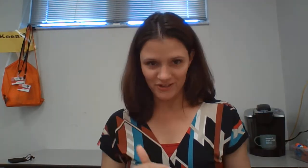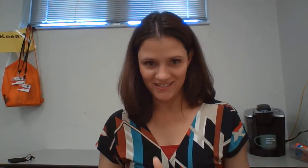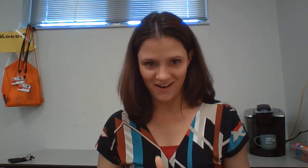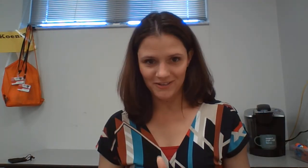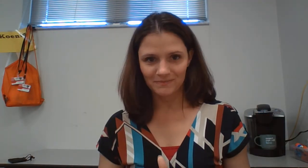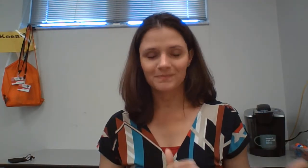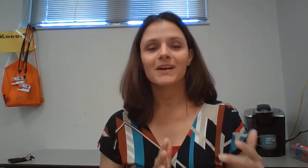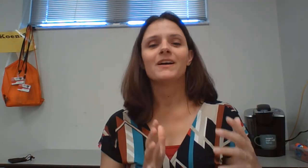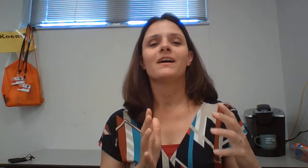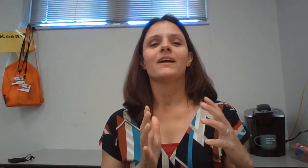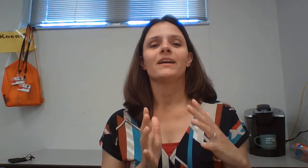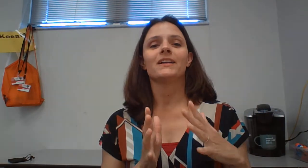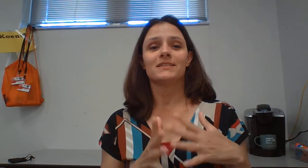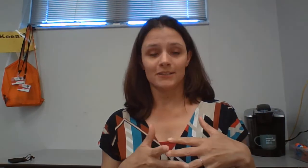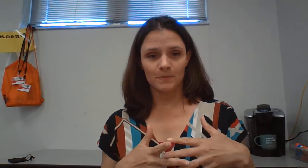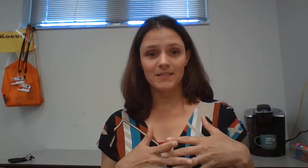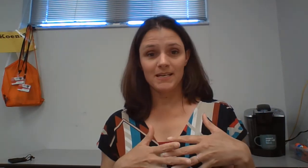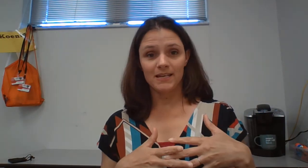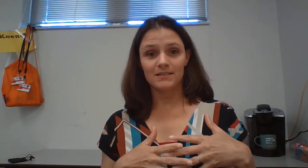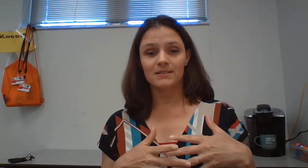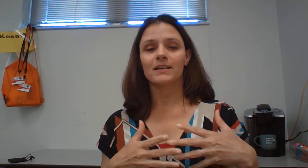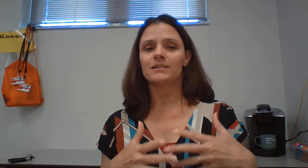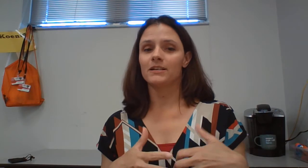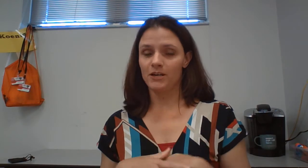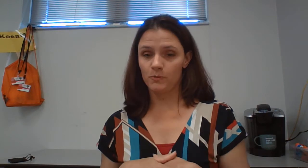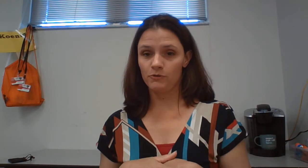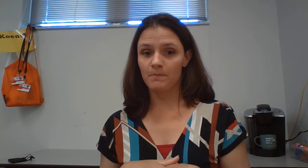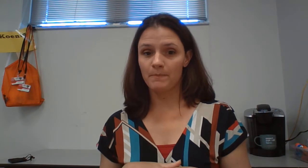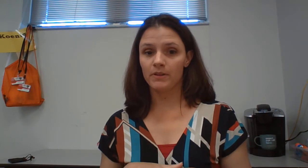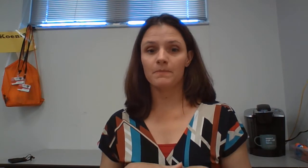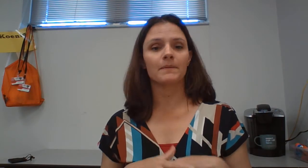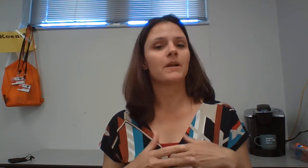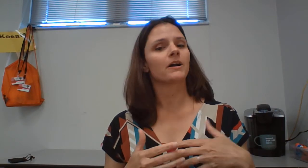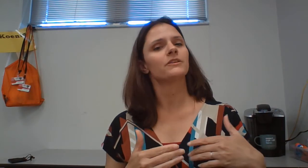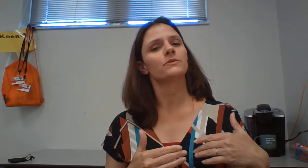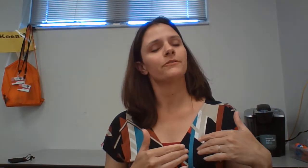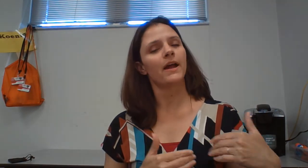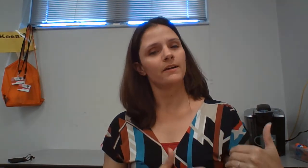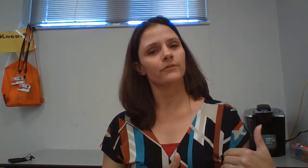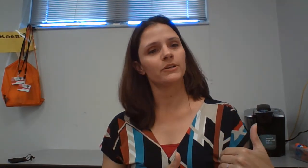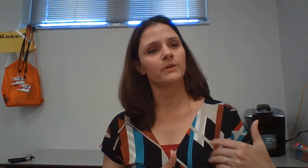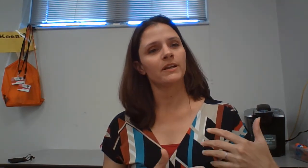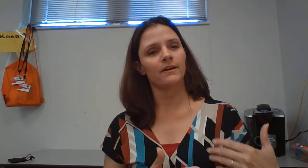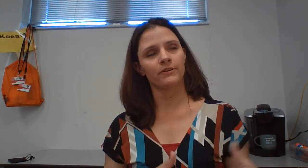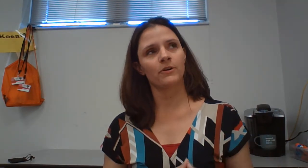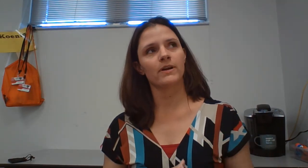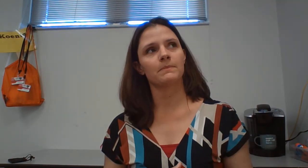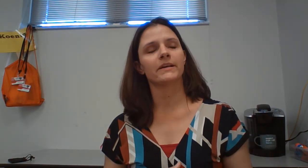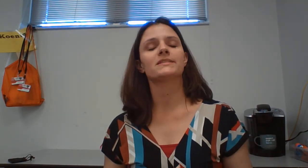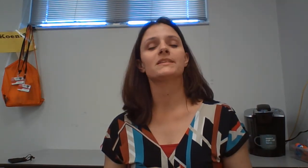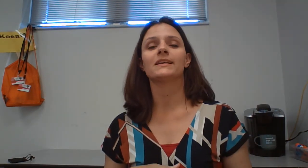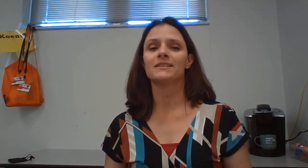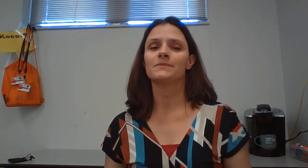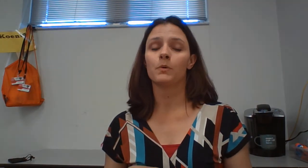sign. It's a little bit tedious. It does help you remember them. I'm not going to do it for every unit, every vocab list. It is important